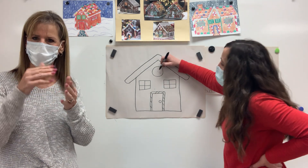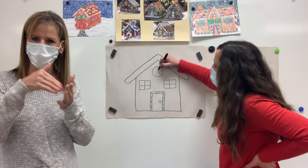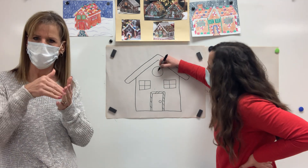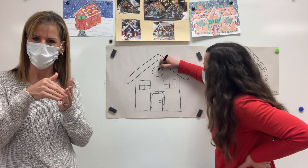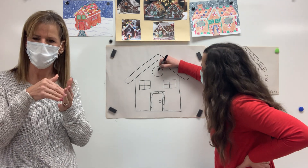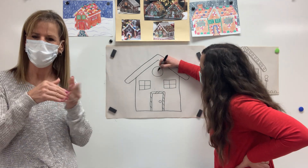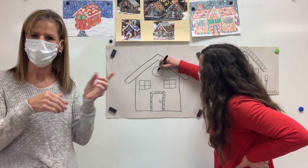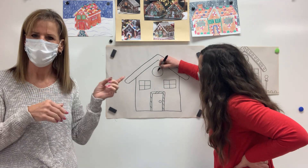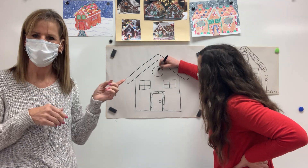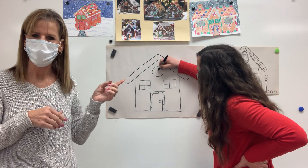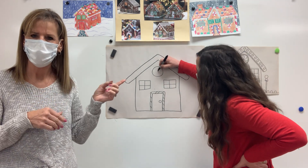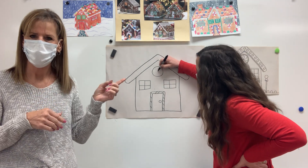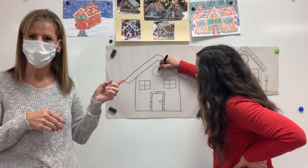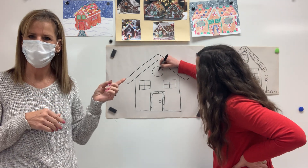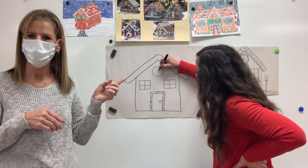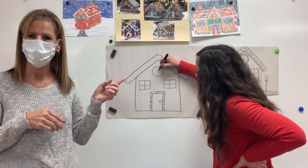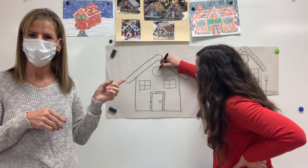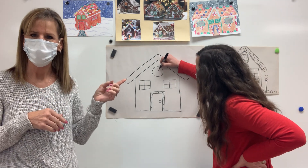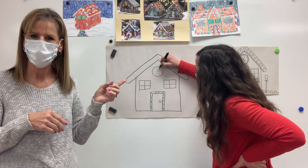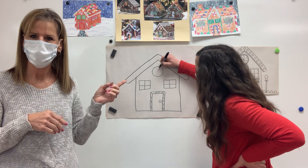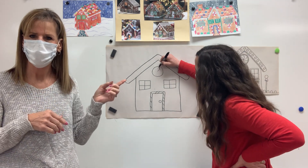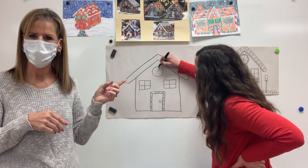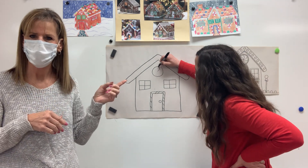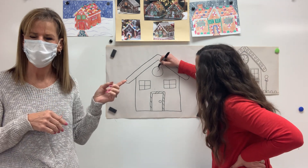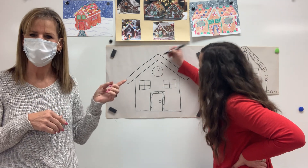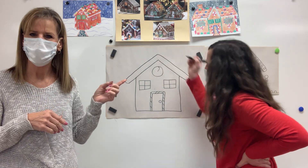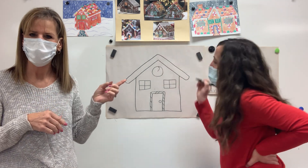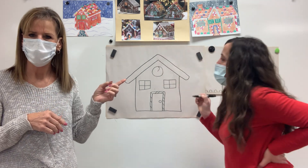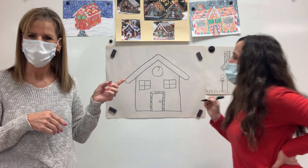from that dot, I'm just gonna make a curved line out and touch.